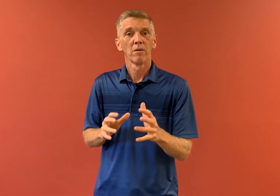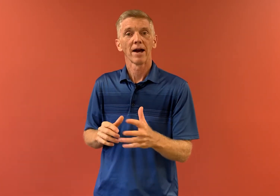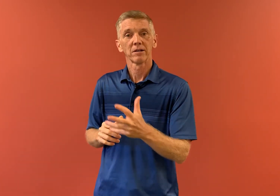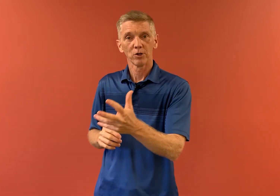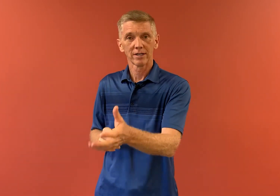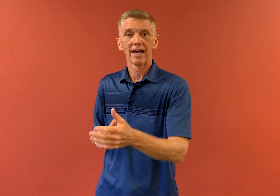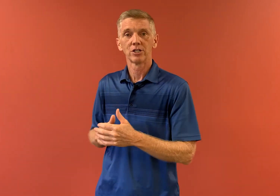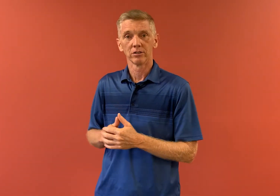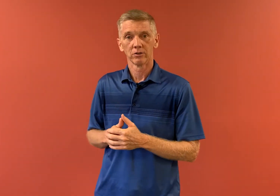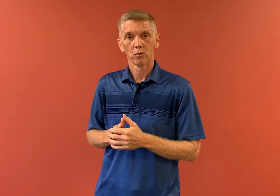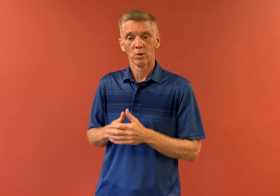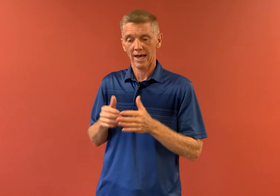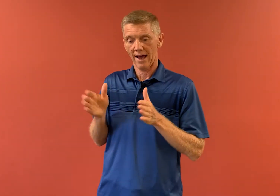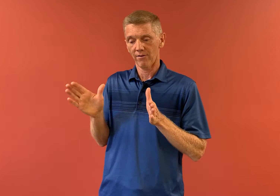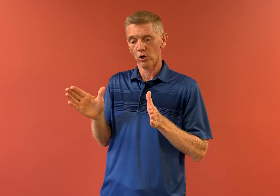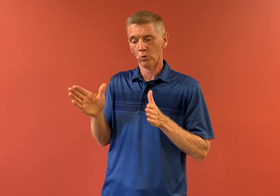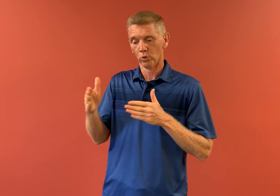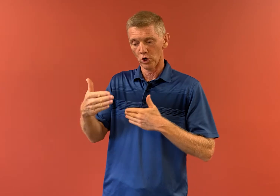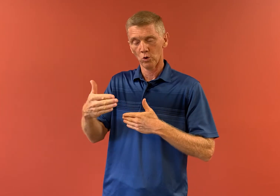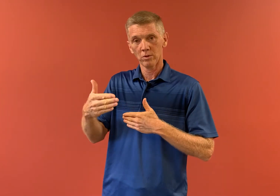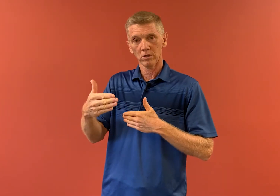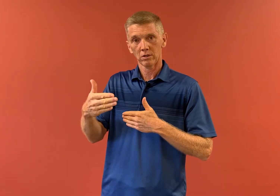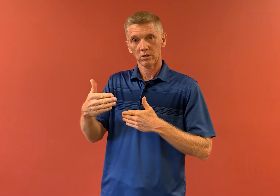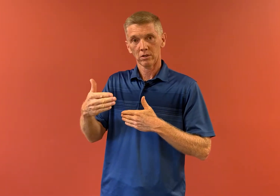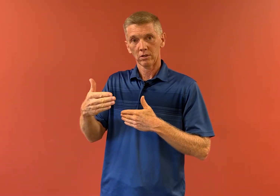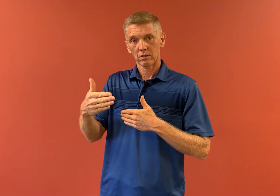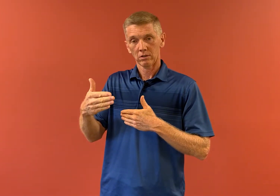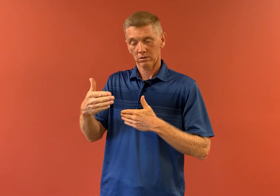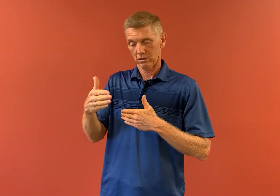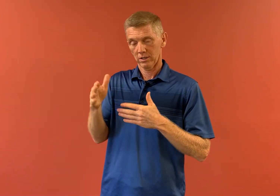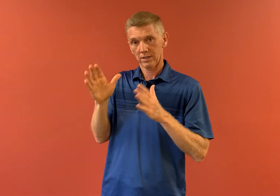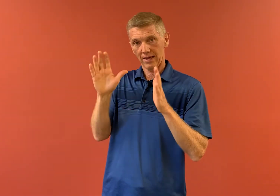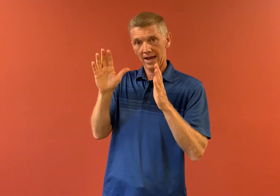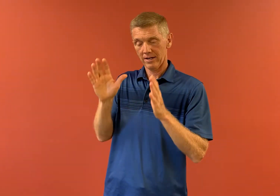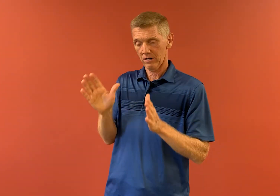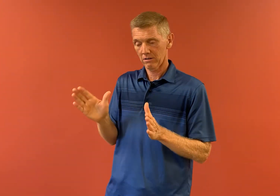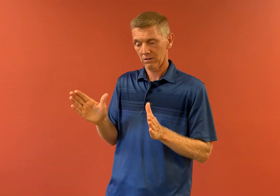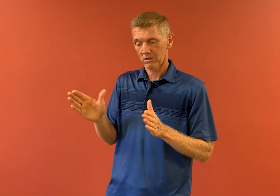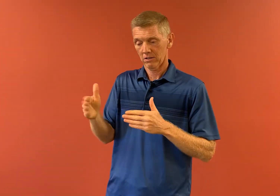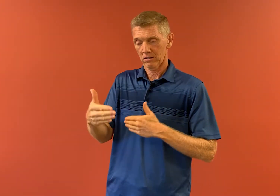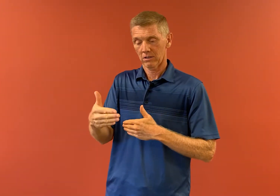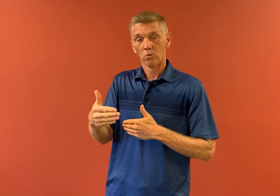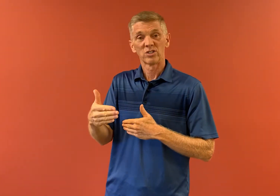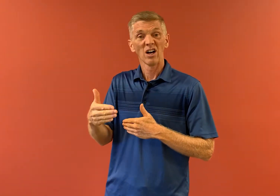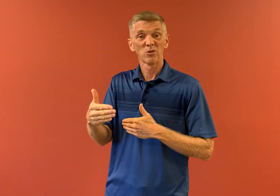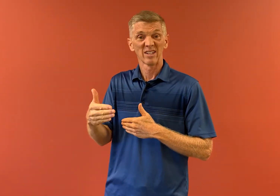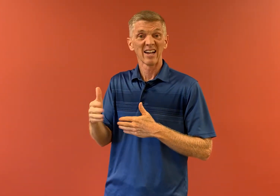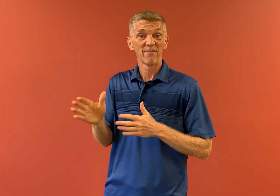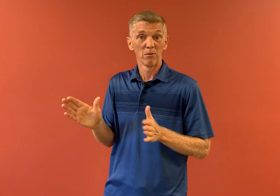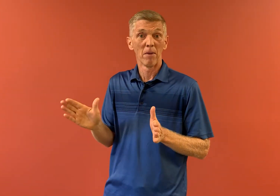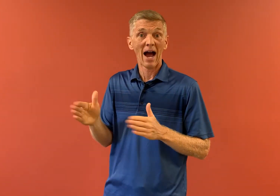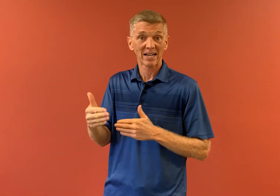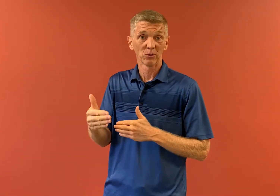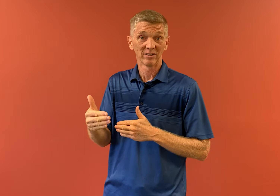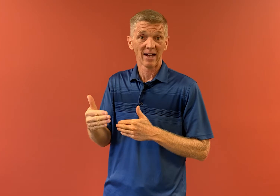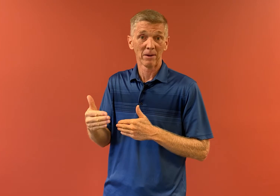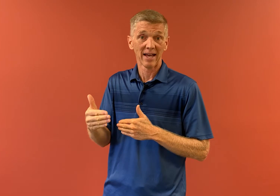about communication. We have a room. See the hand here? Which also is the sign for box. We're going to talk about that in a